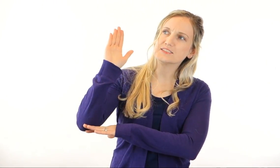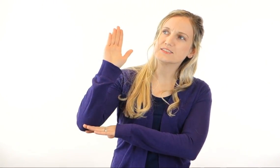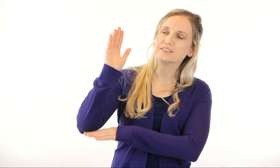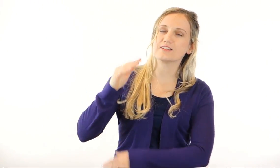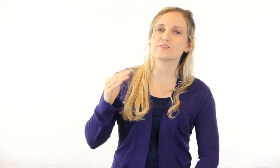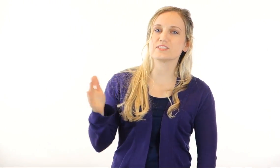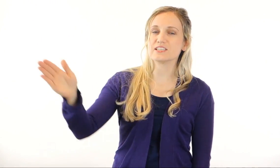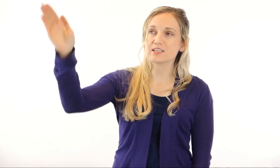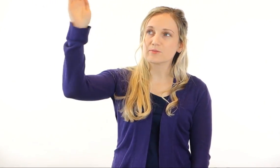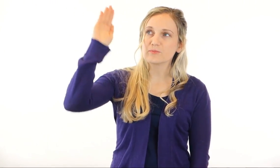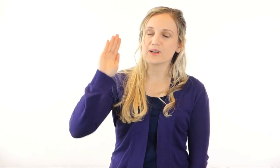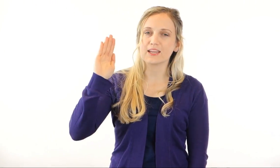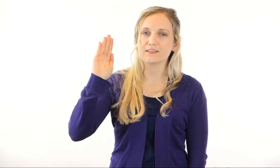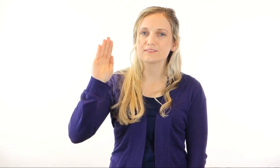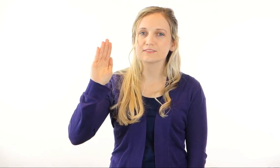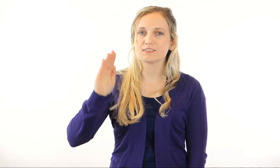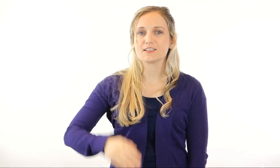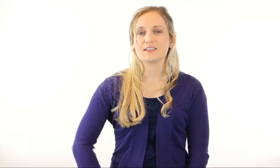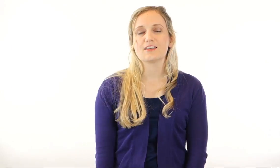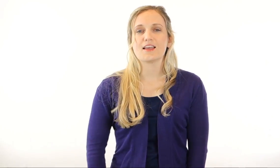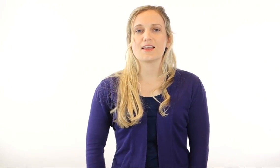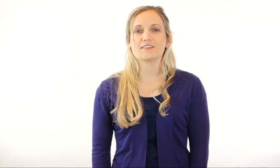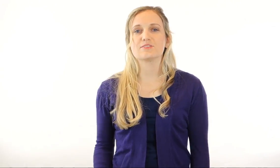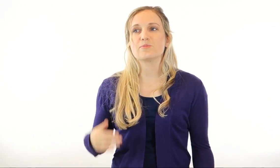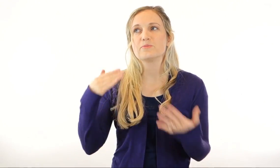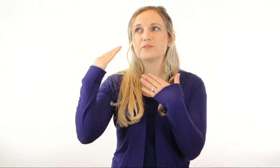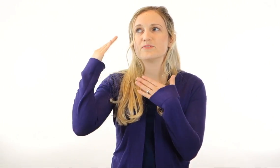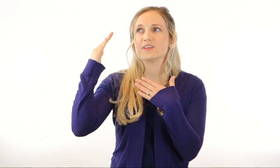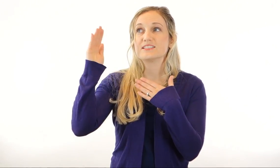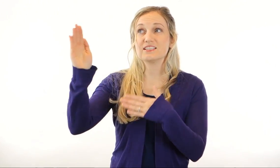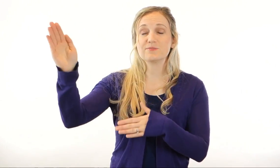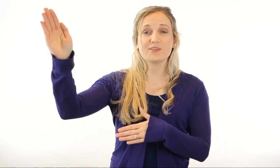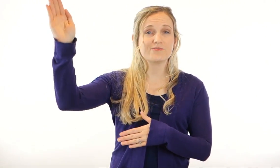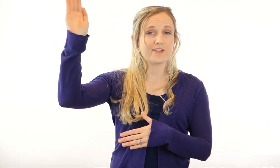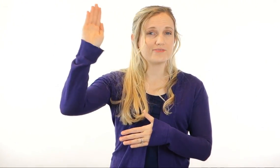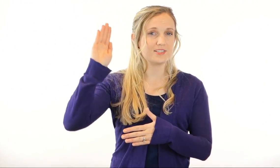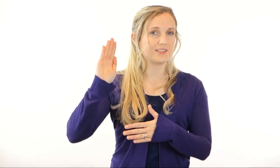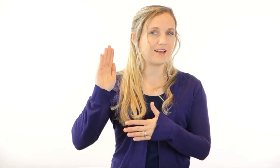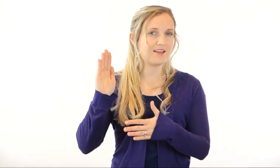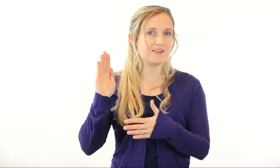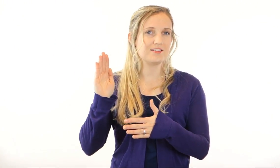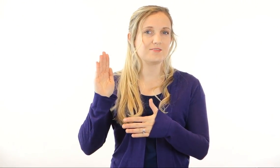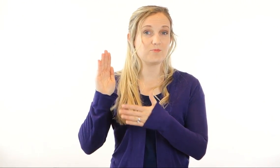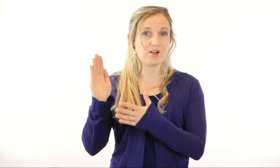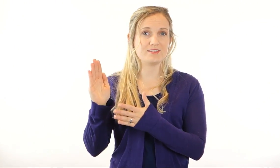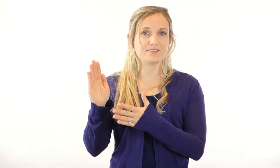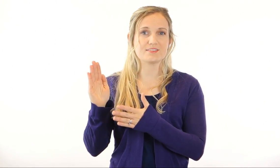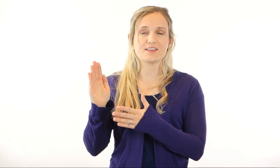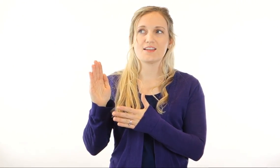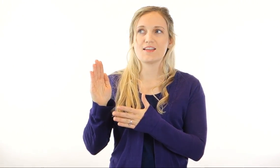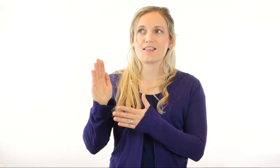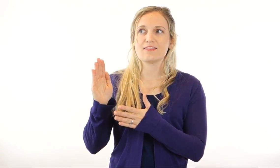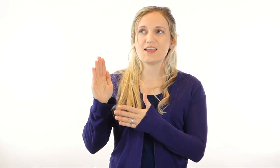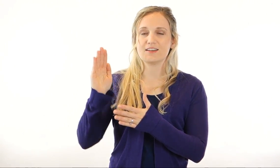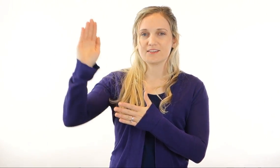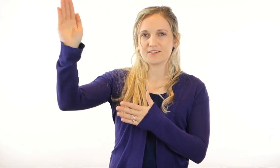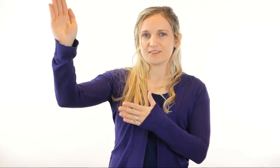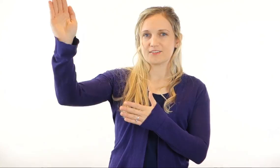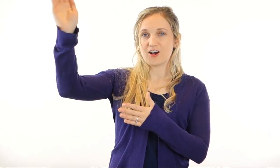this. I've seen it done with one hand. And so since we reference God once, then God